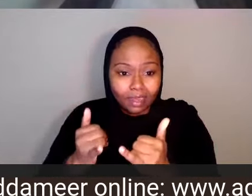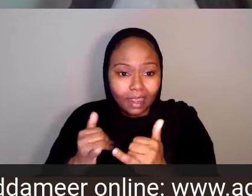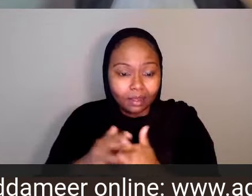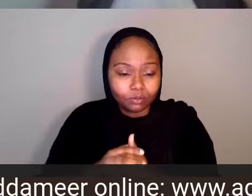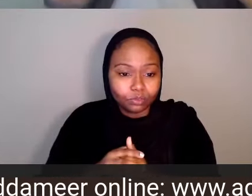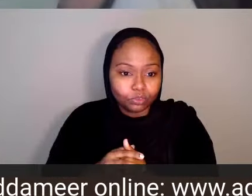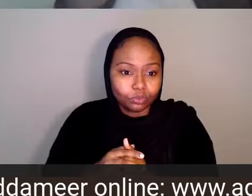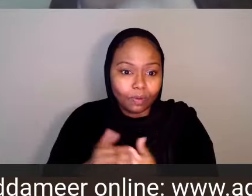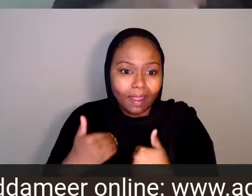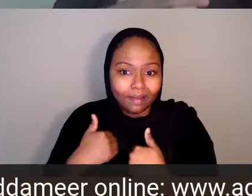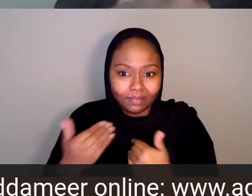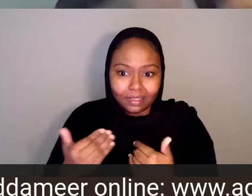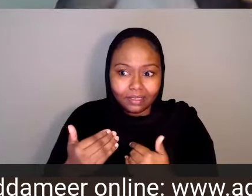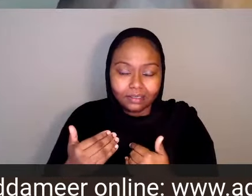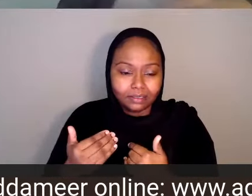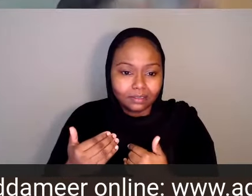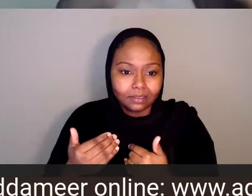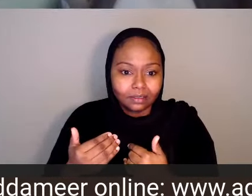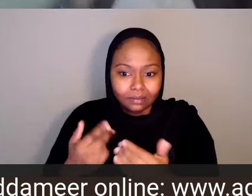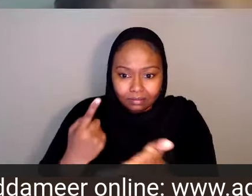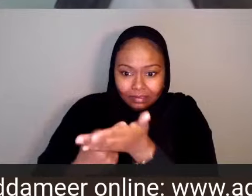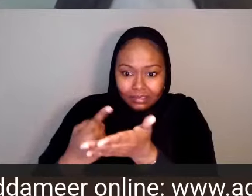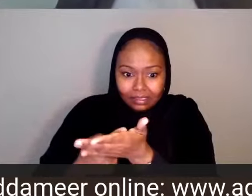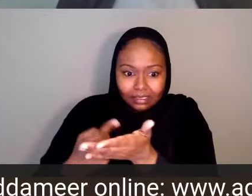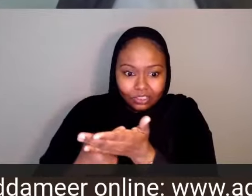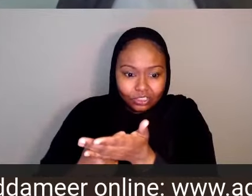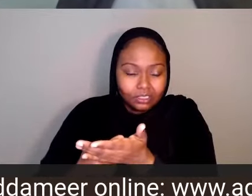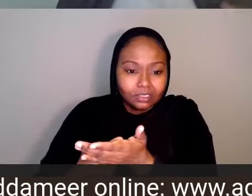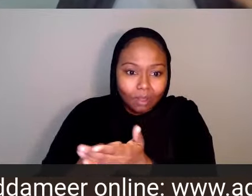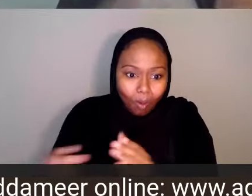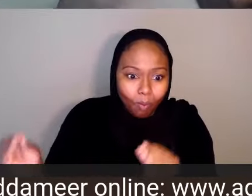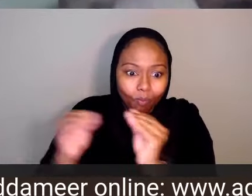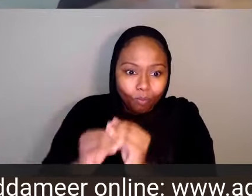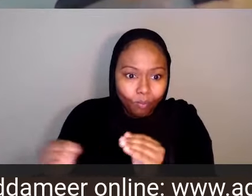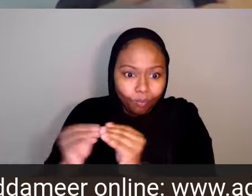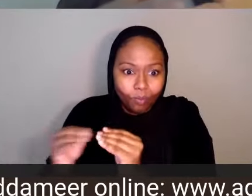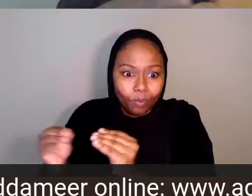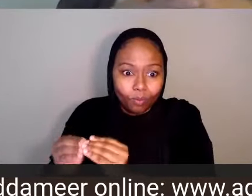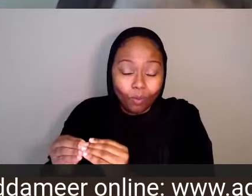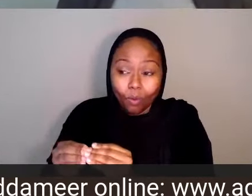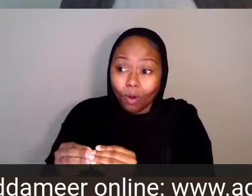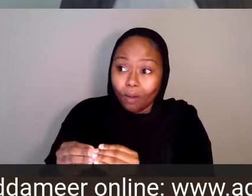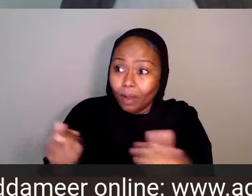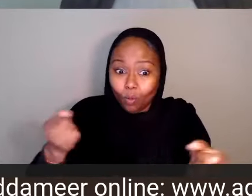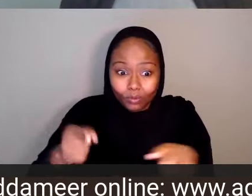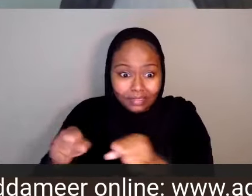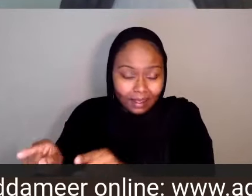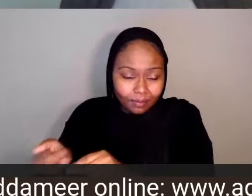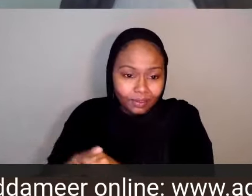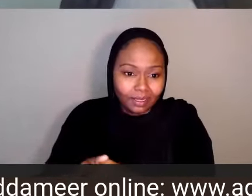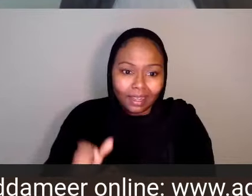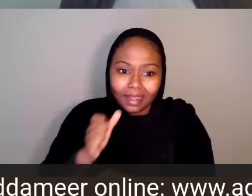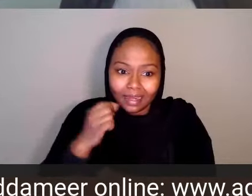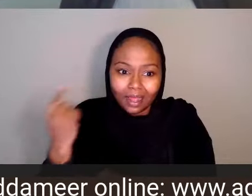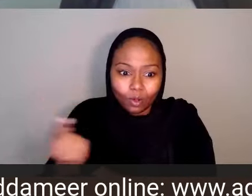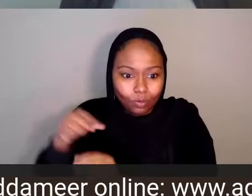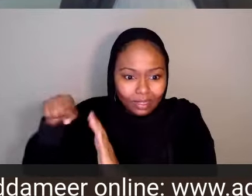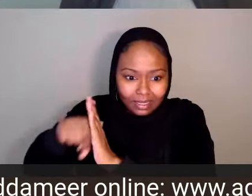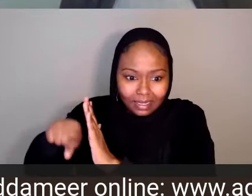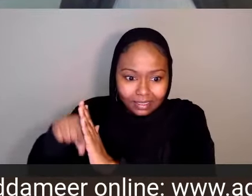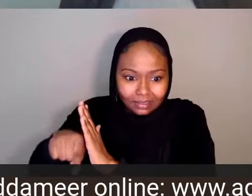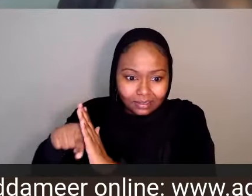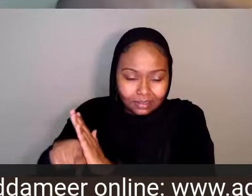such platforms back to discuss what's going on, and not just on the genocide now in the